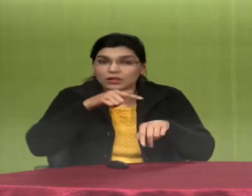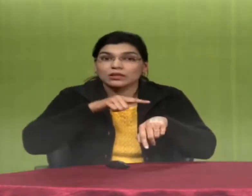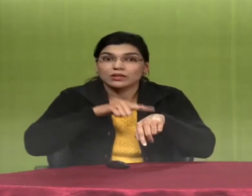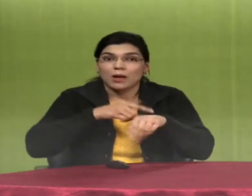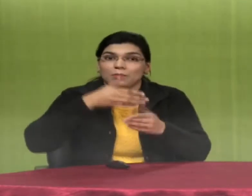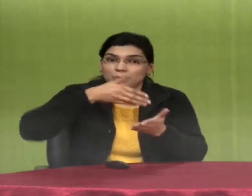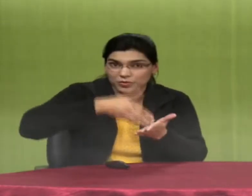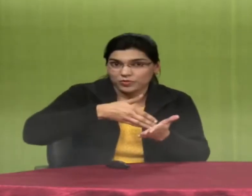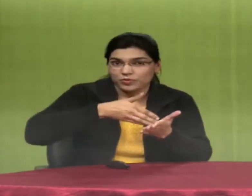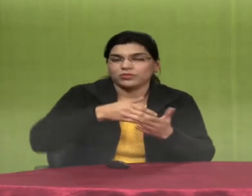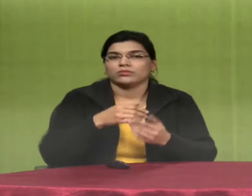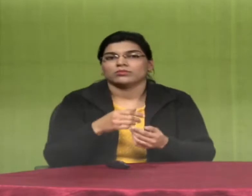Frost's mother